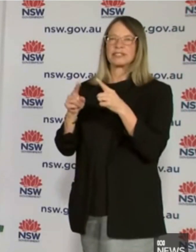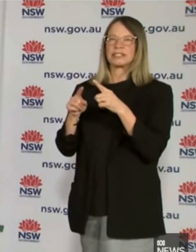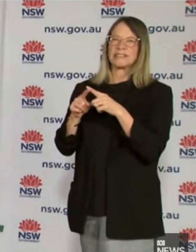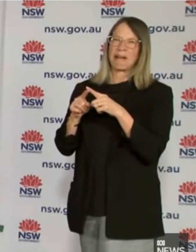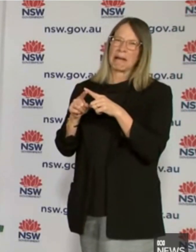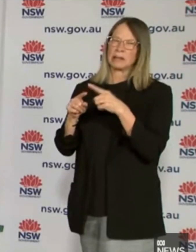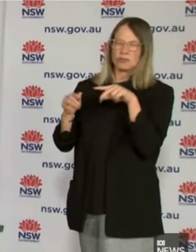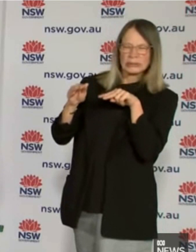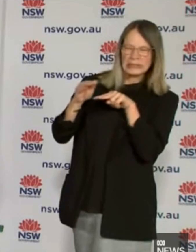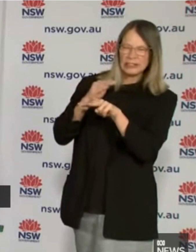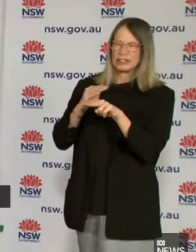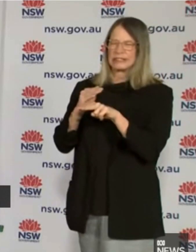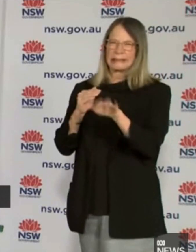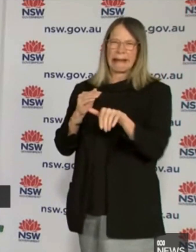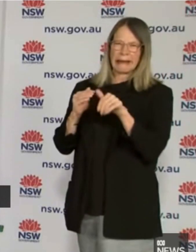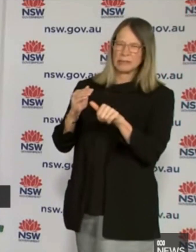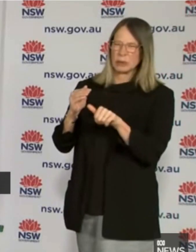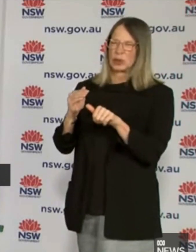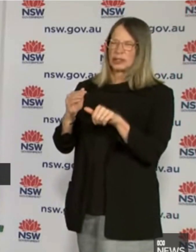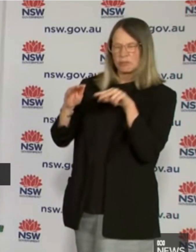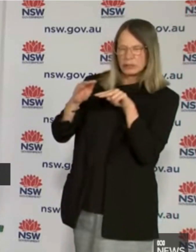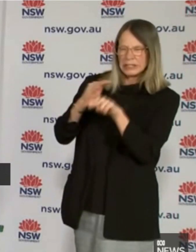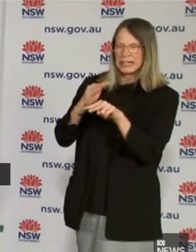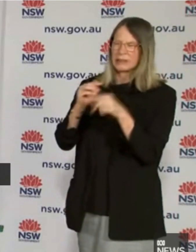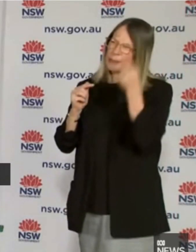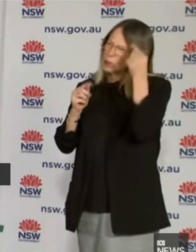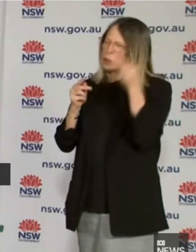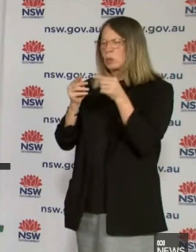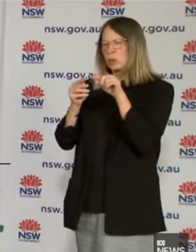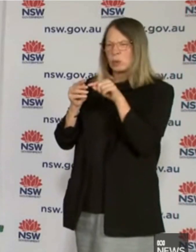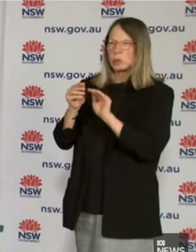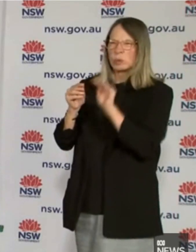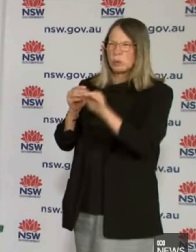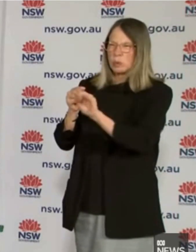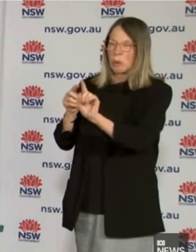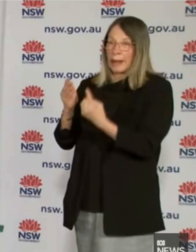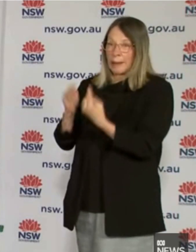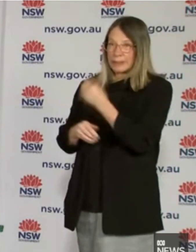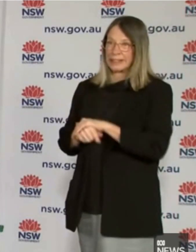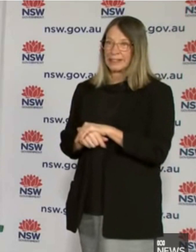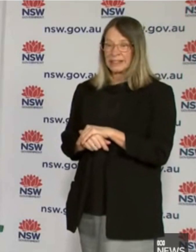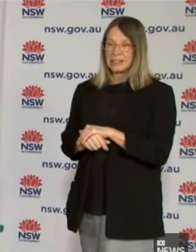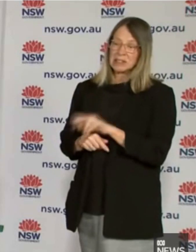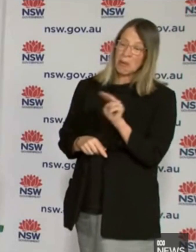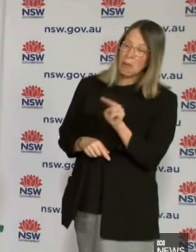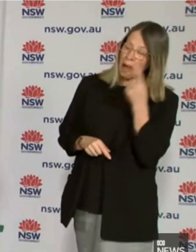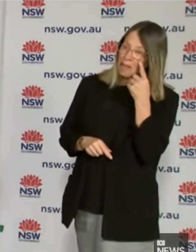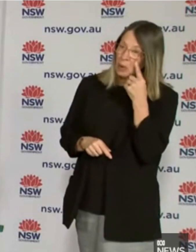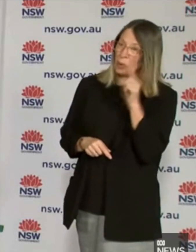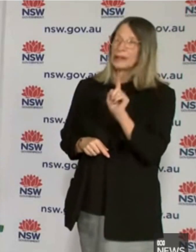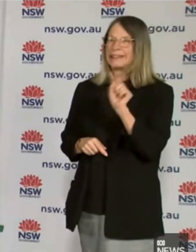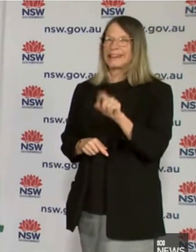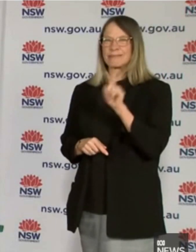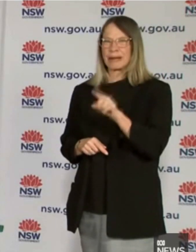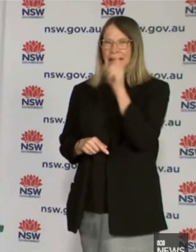experts around us produce. But what can change on a day-to-day basis, and it really depends on a whole range of factors. And as